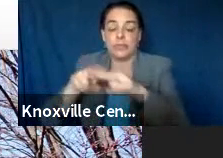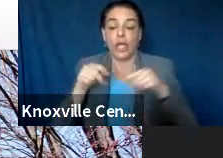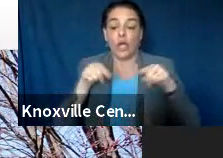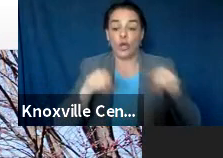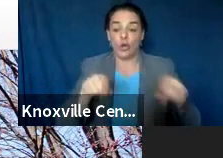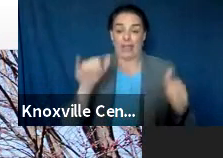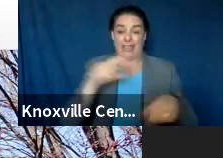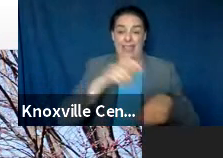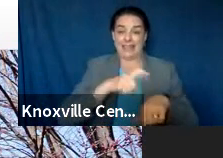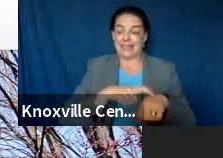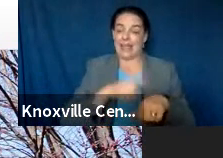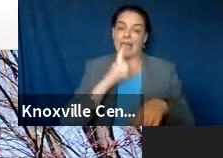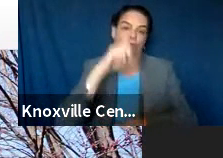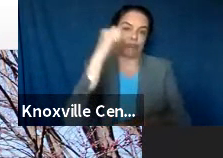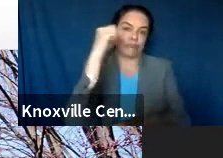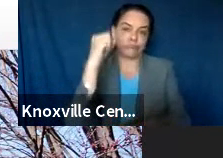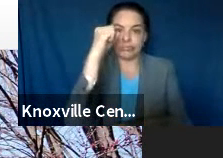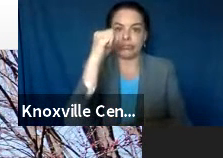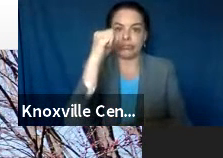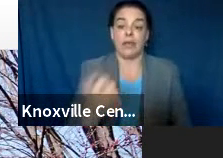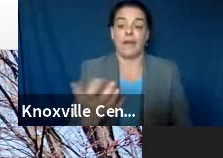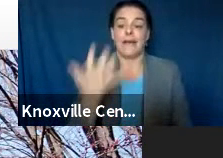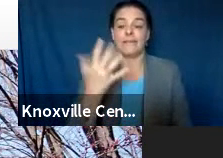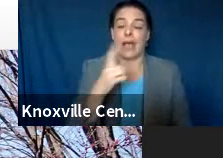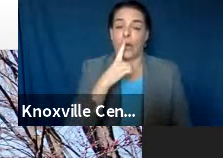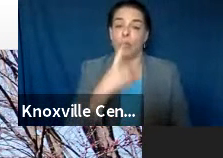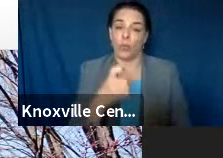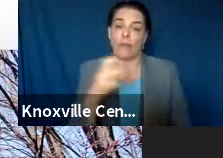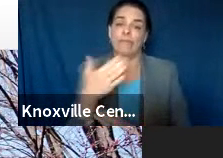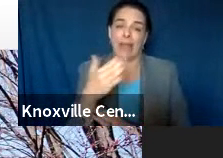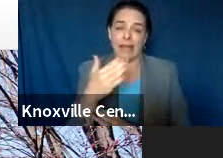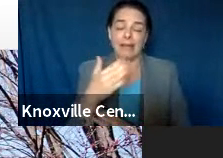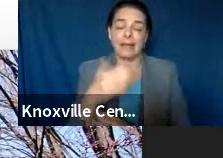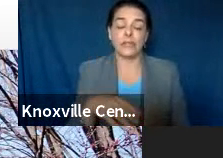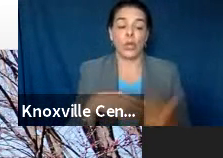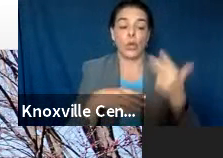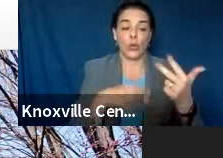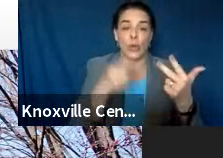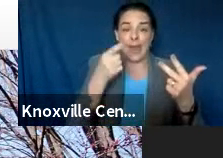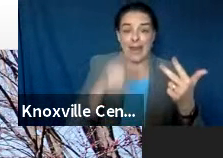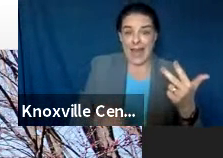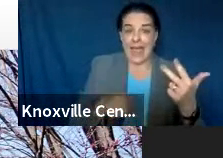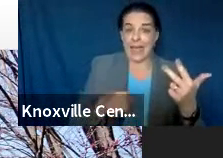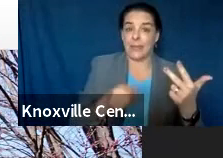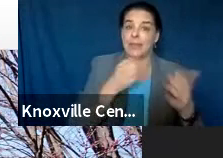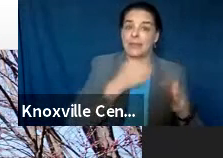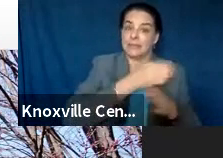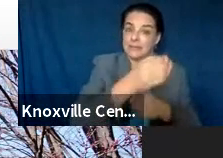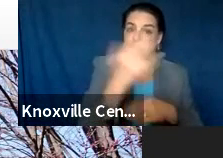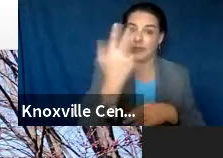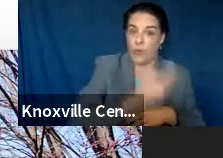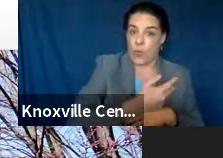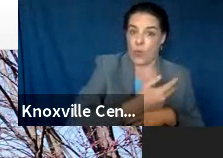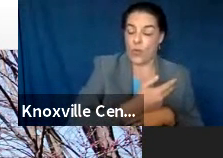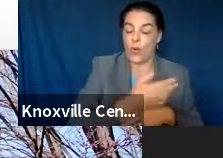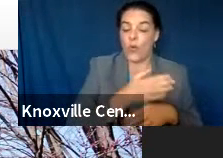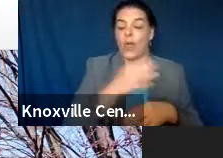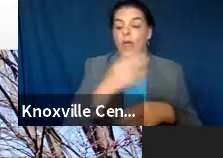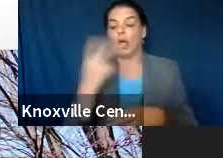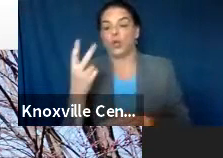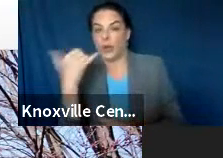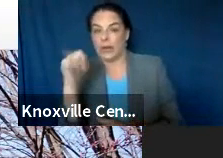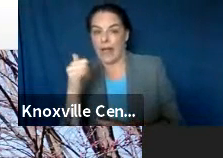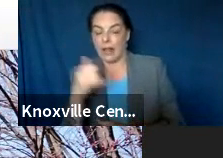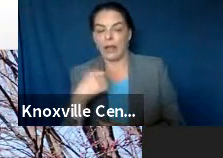record high case volume. There were 5 red flags detected, 3 of which occurred on consecutive days, and 2 yellow flags. We saw an